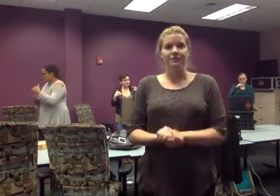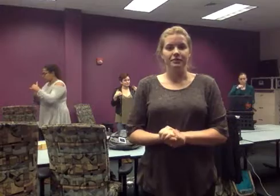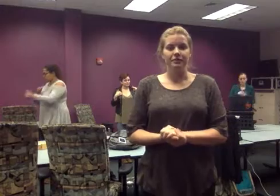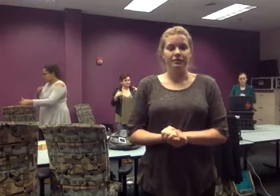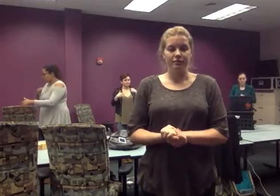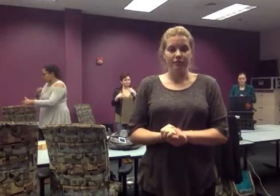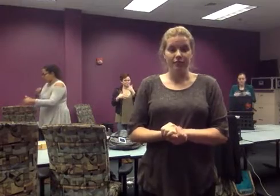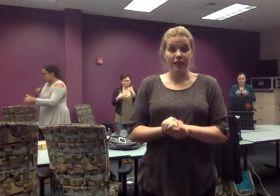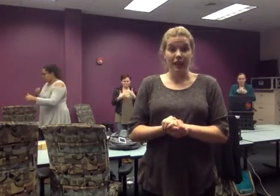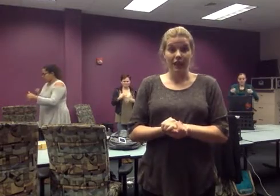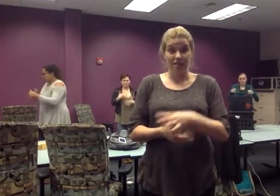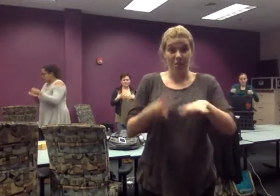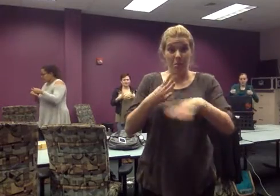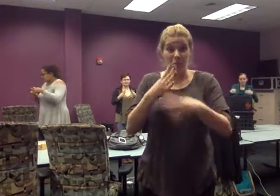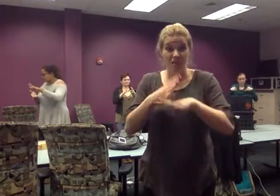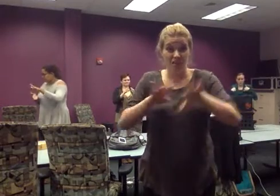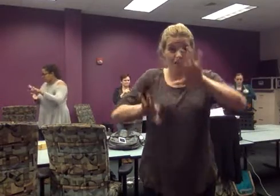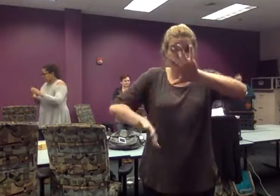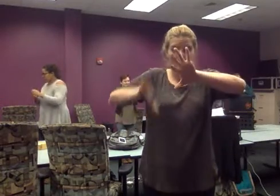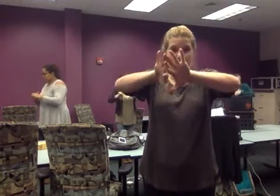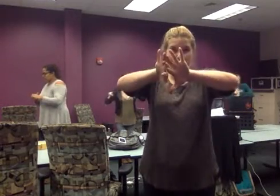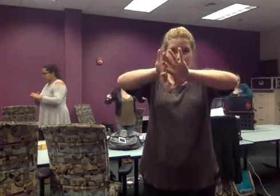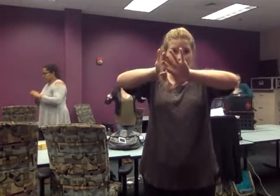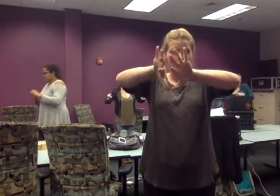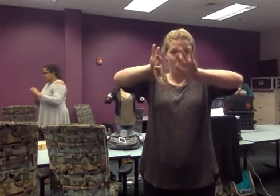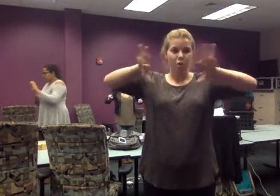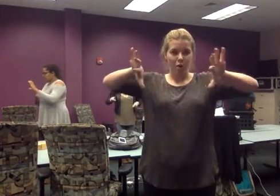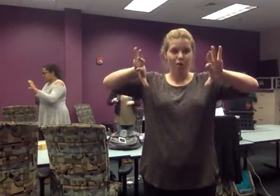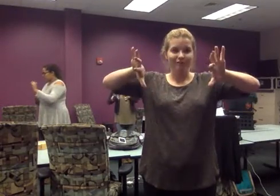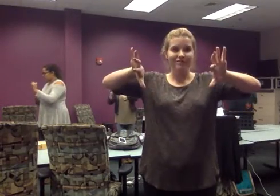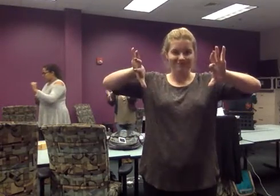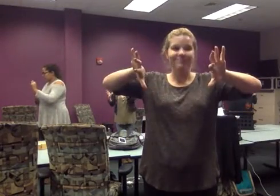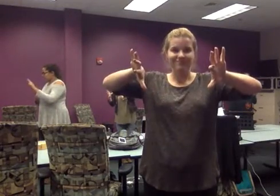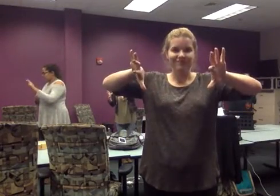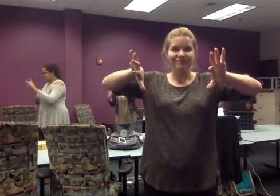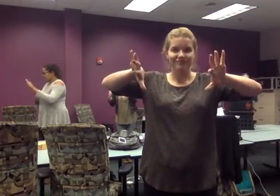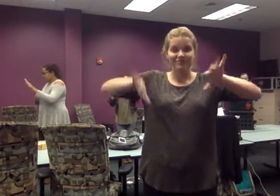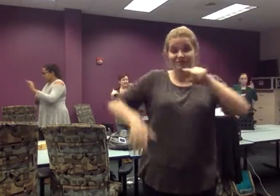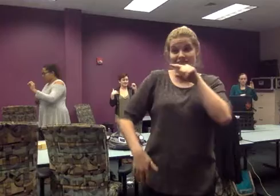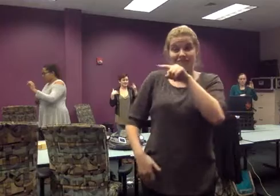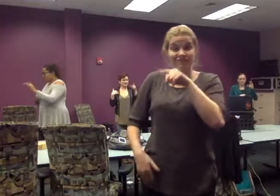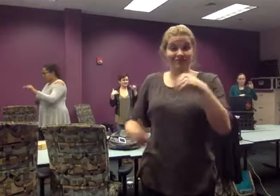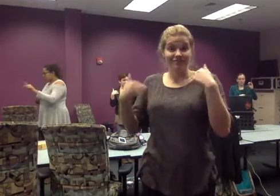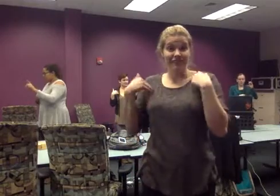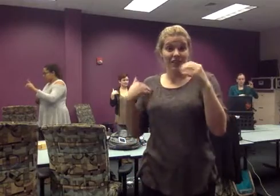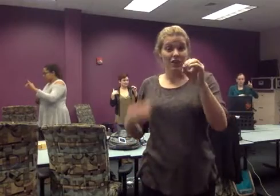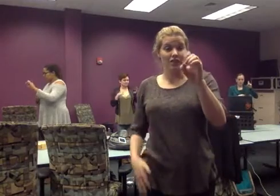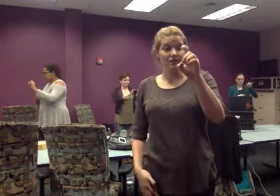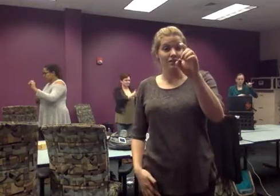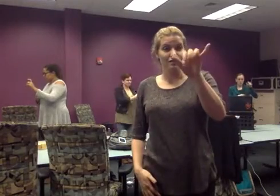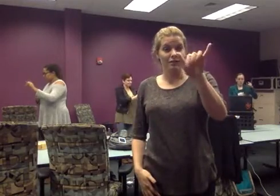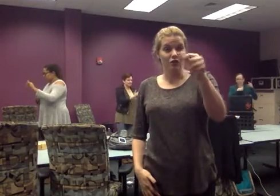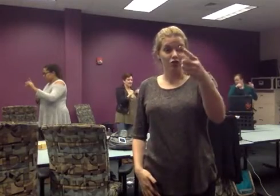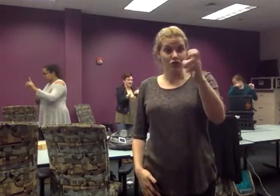has oxygen in it isn't mixed with the blood that has carbon dioxide in it. So they keep the blood